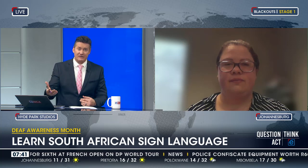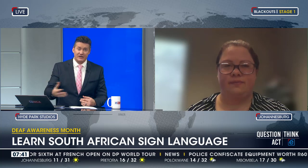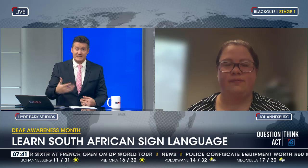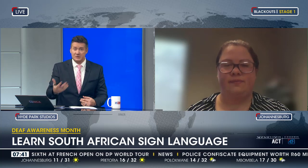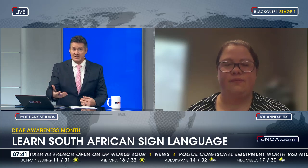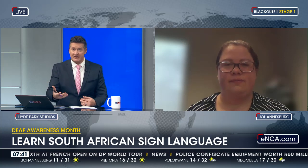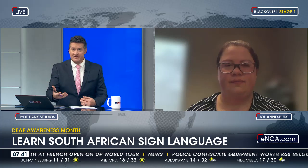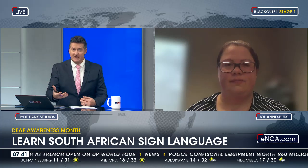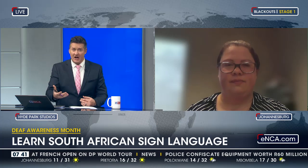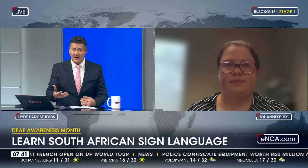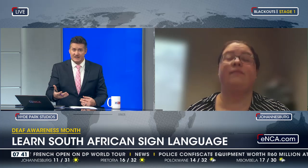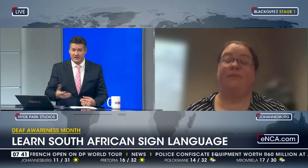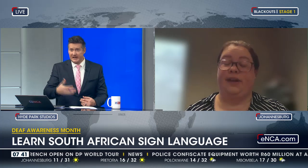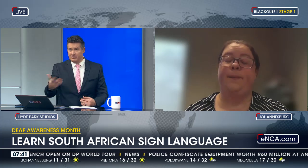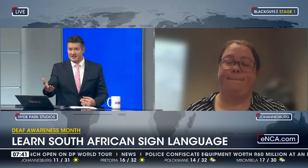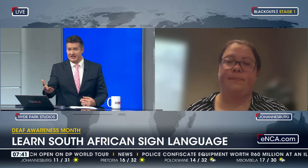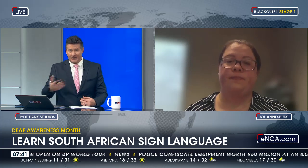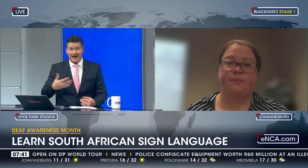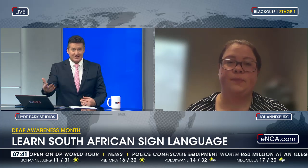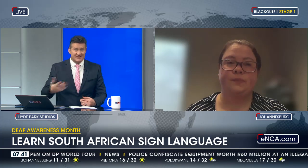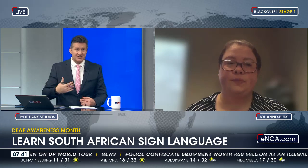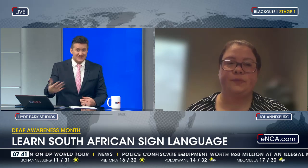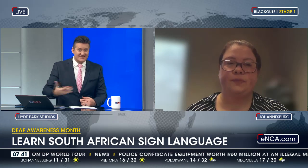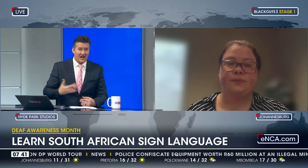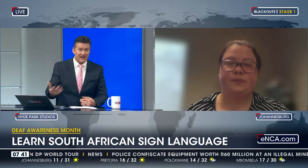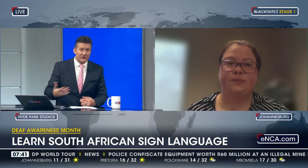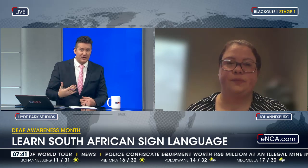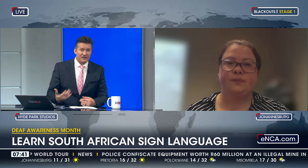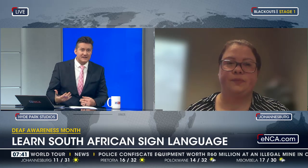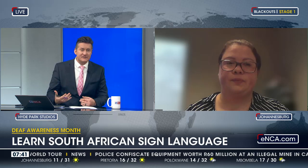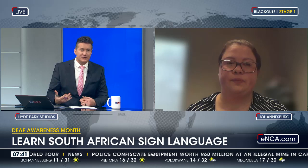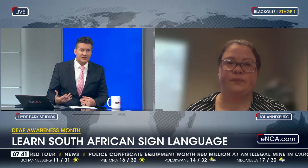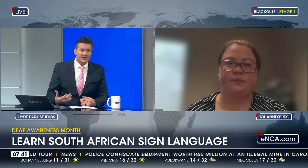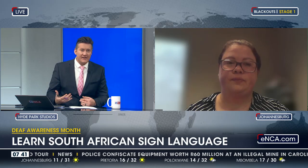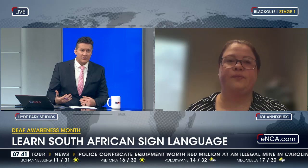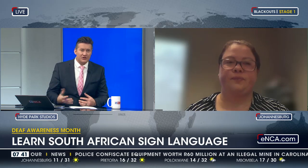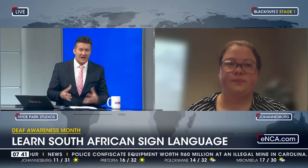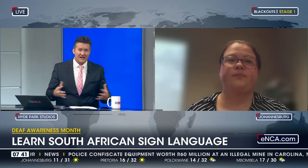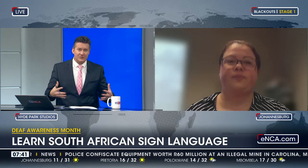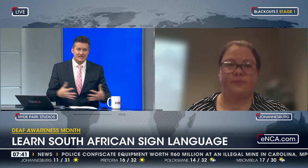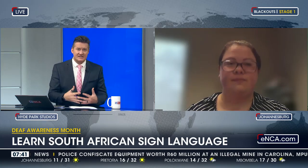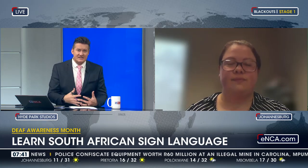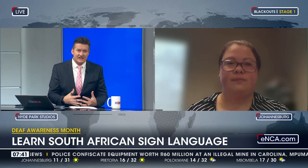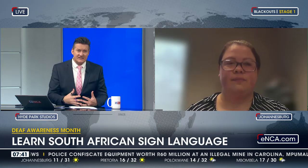of hearing, someone deaf, is not even able to hear our discussion. This is the irony of the interview that we're doing. How do we as a